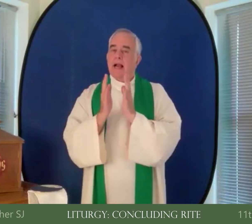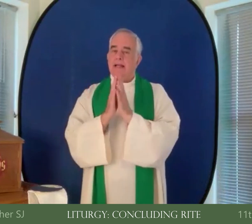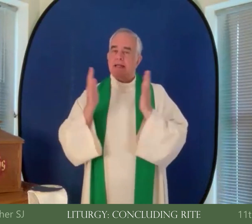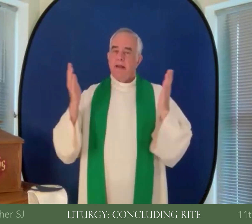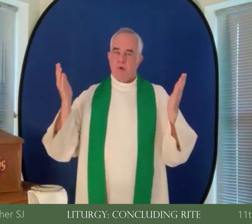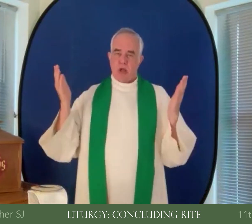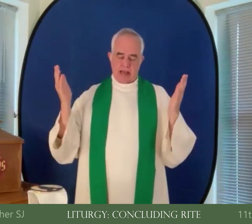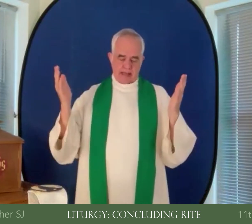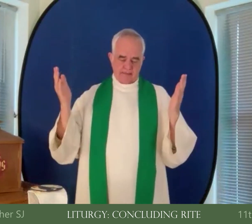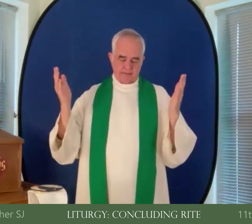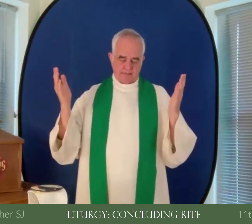Let us pray.